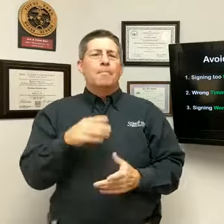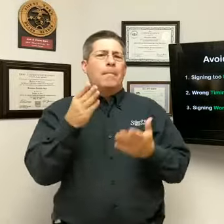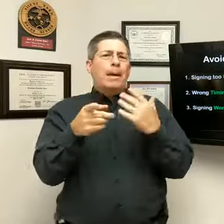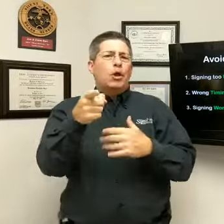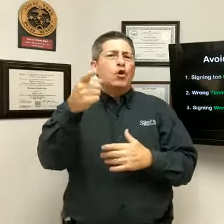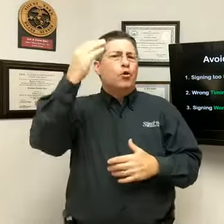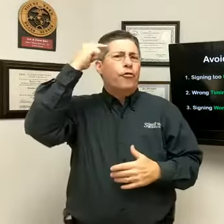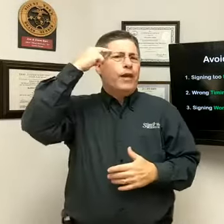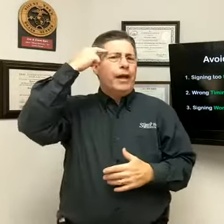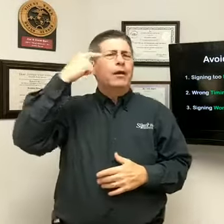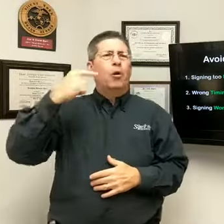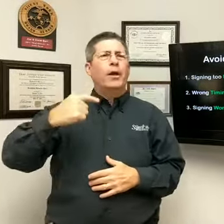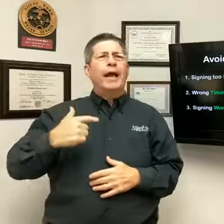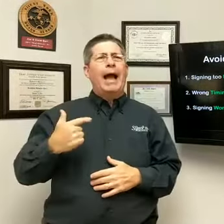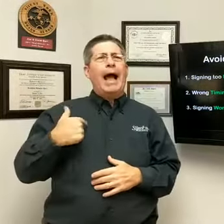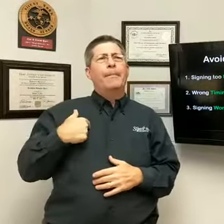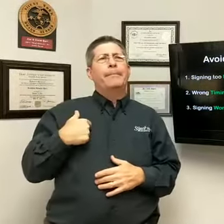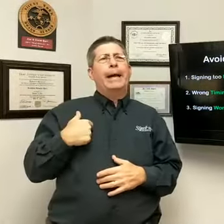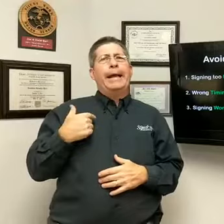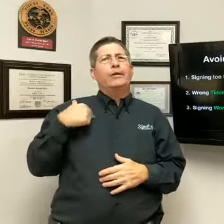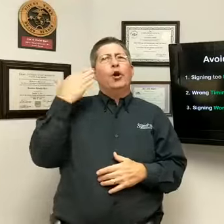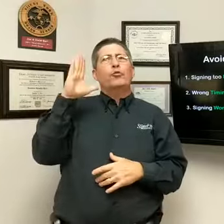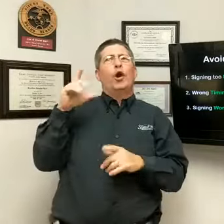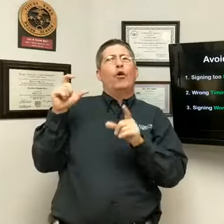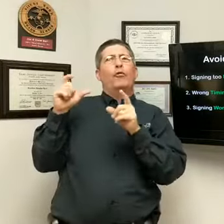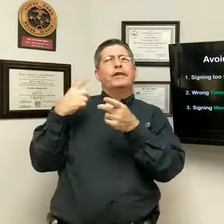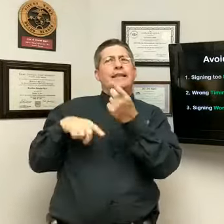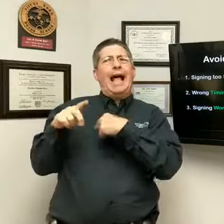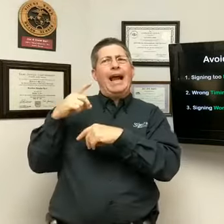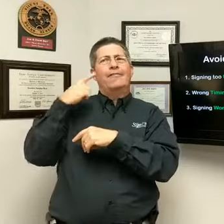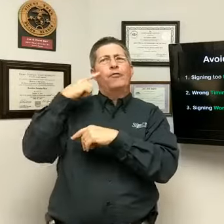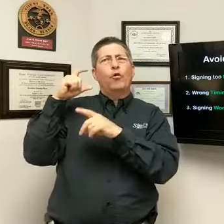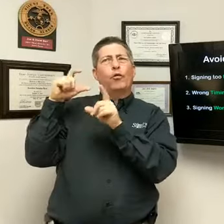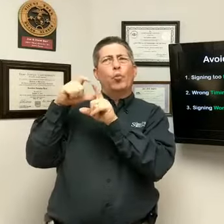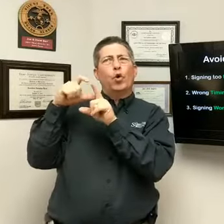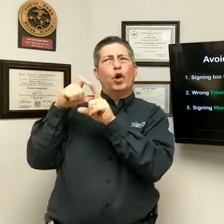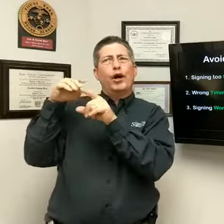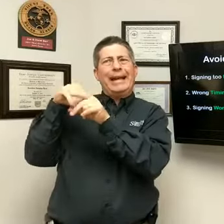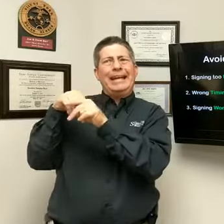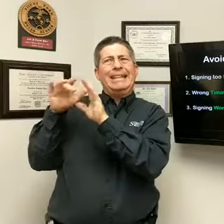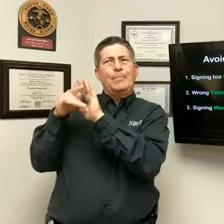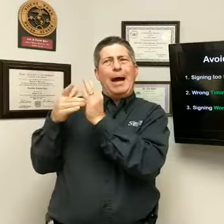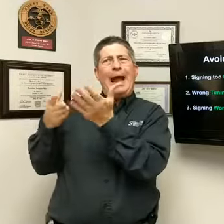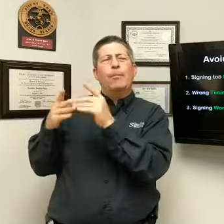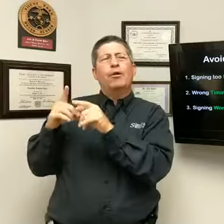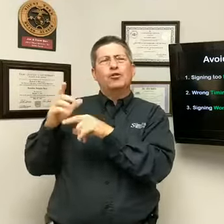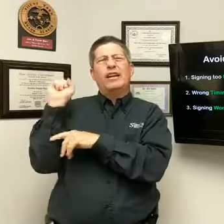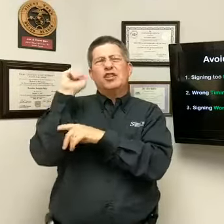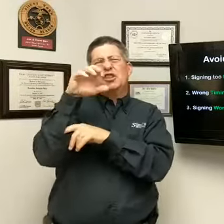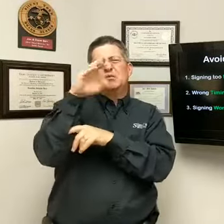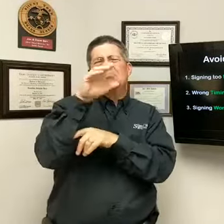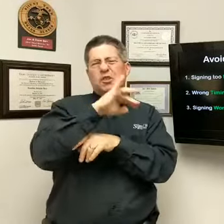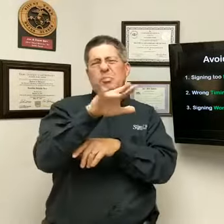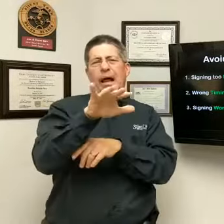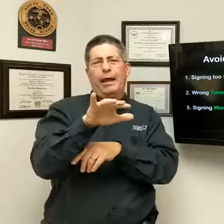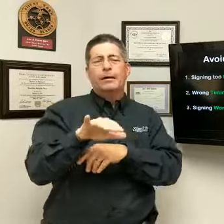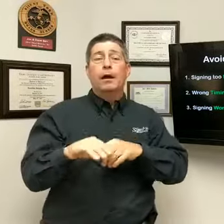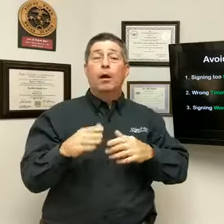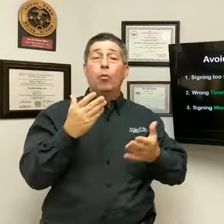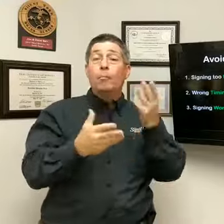Maybe you think, okay, I don't know the sign for the word in the Bible, so I'll just spell it. Well, maybe